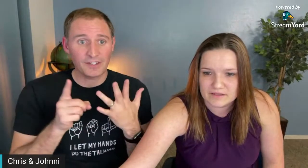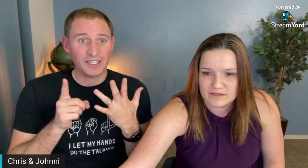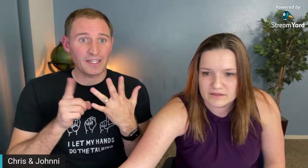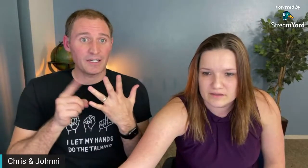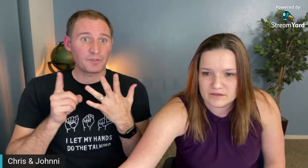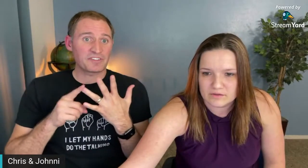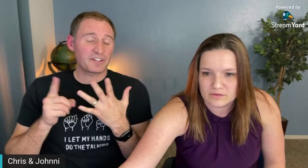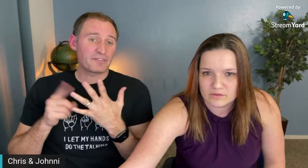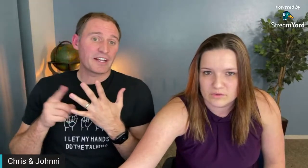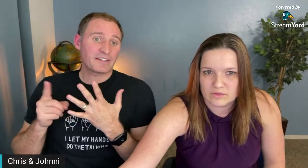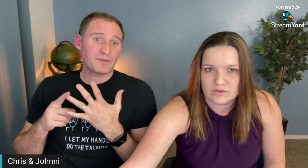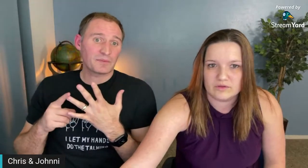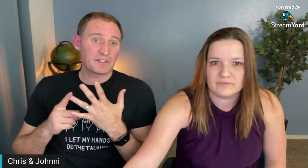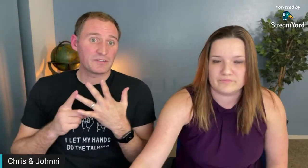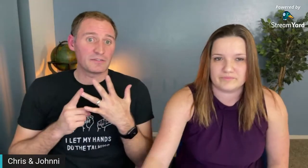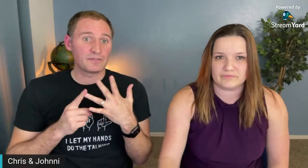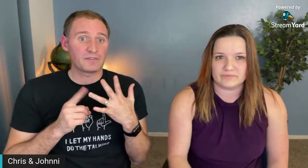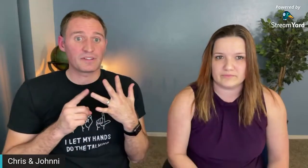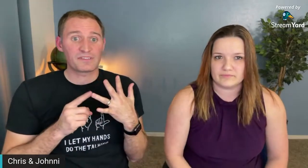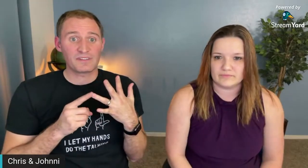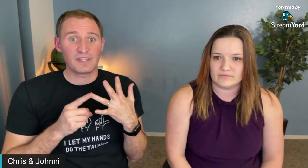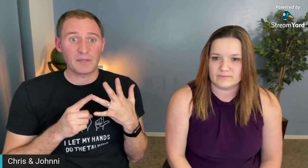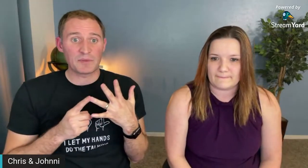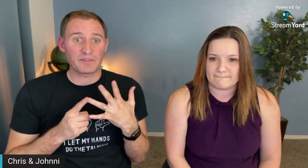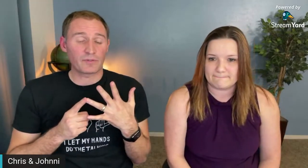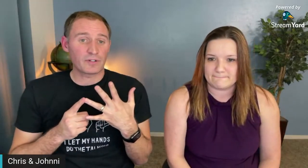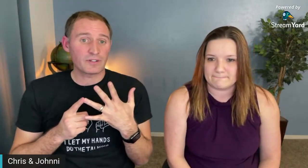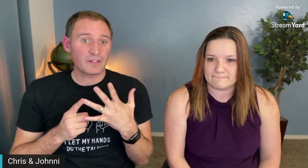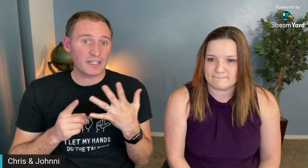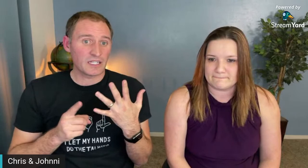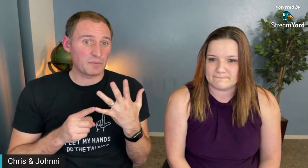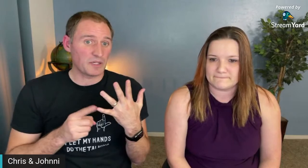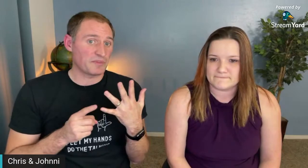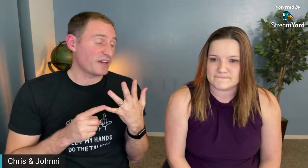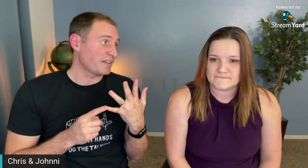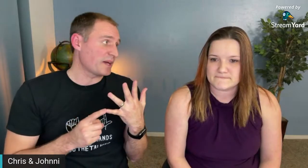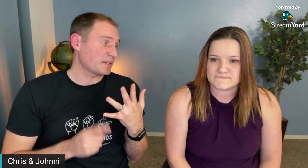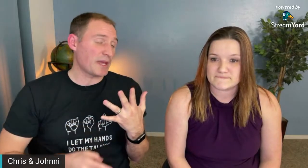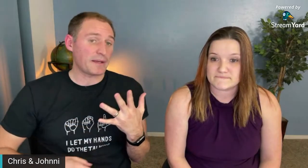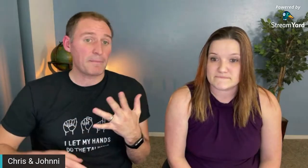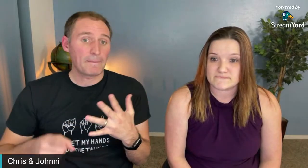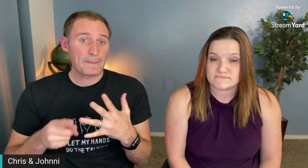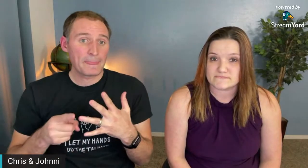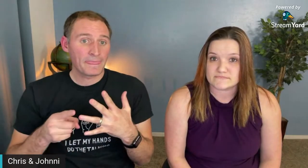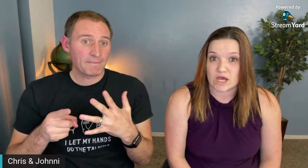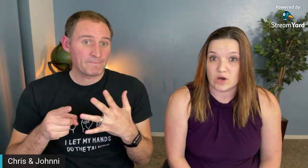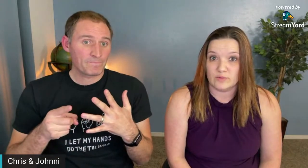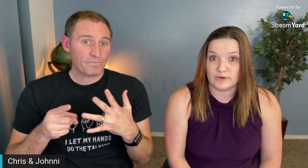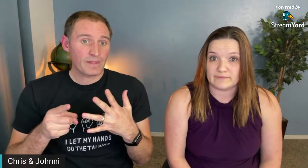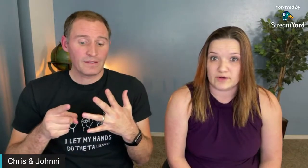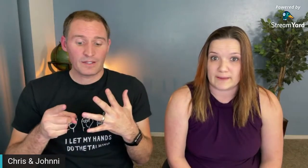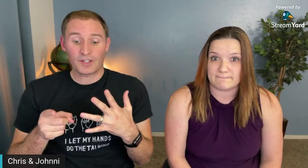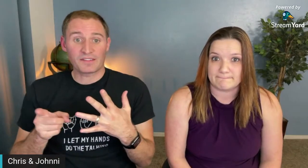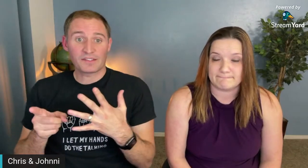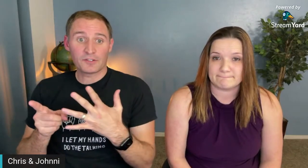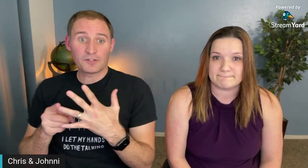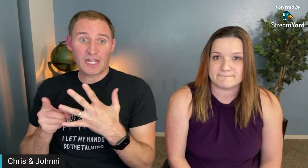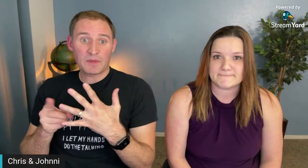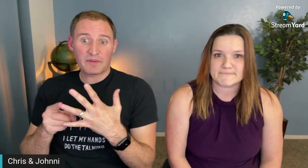Okay, we're starting to run out of time, so I'm going to do name number 4 and name number 5 back to back. Oh boy. Okay. Okay, so name number 4.